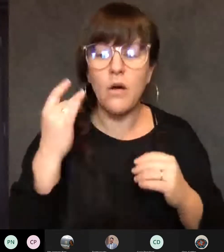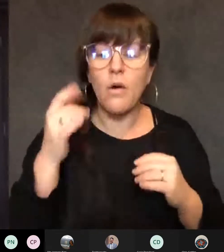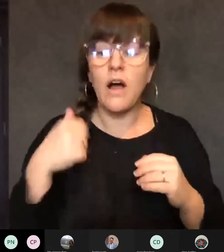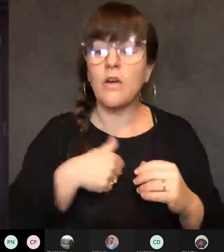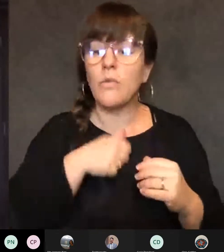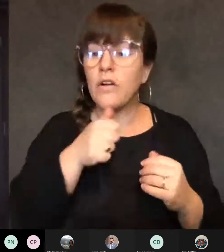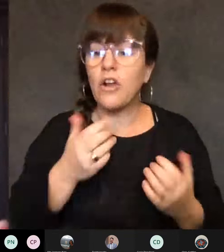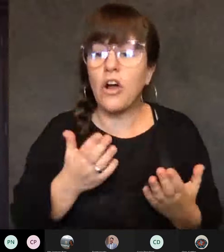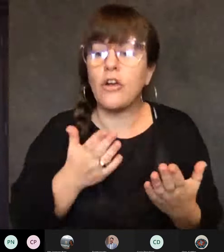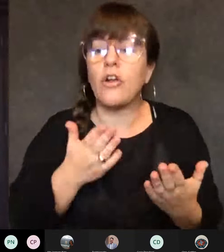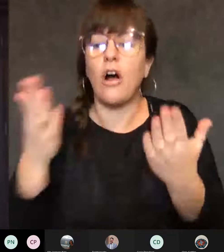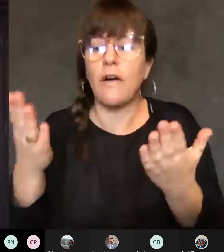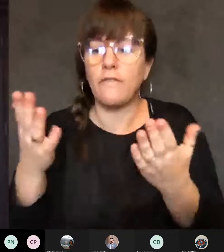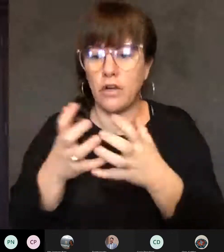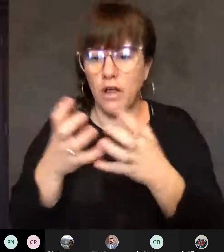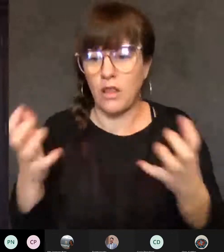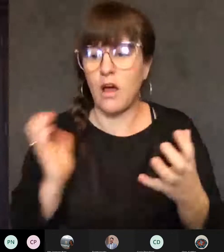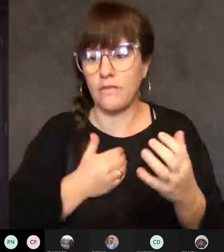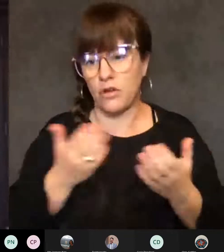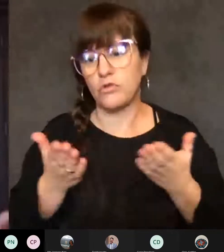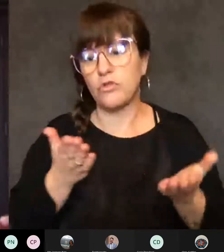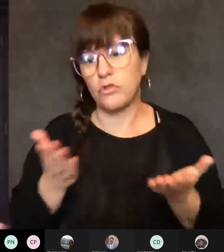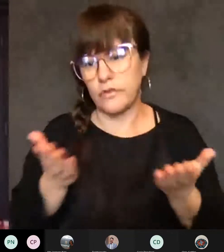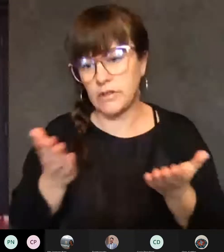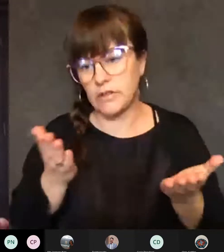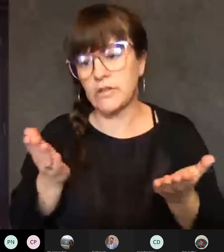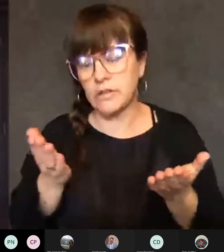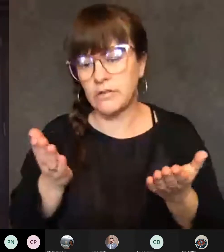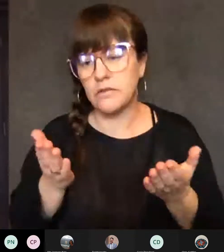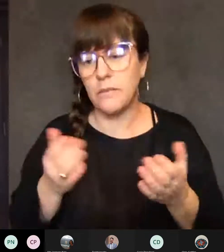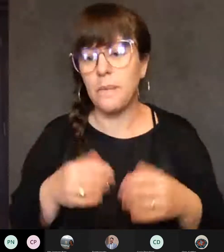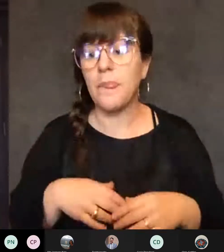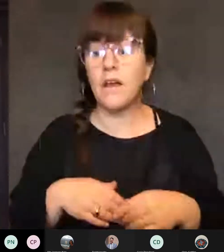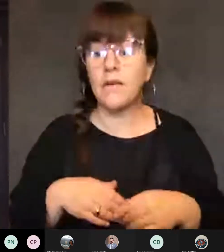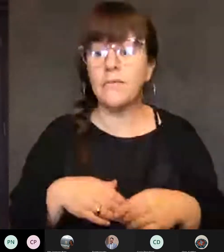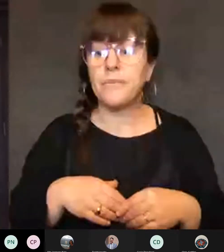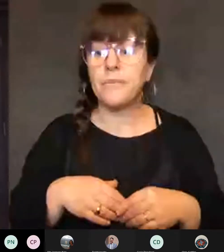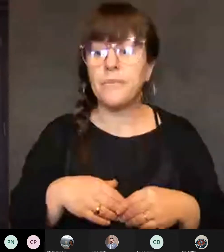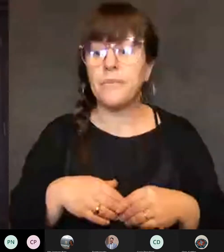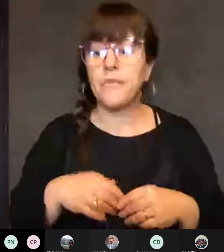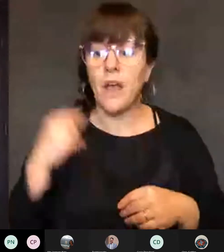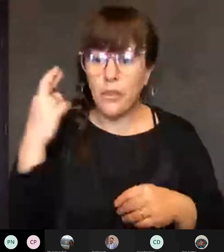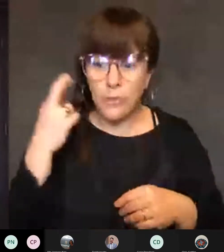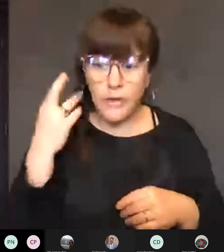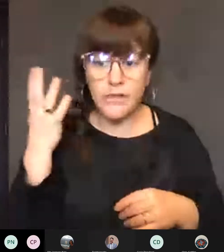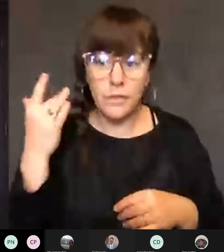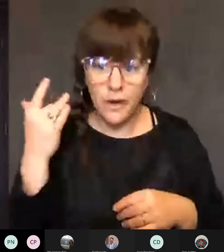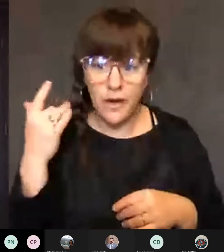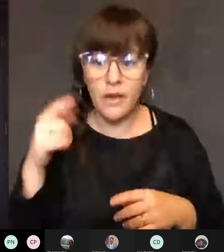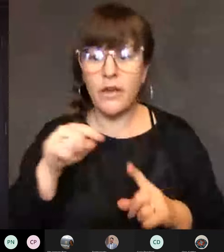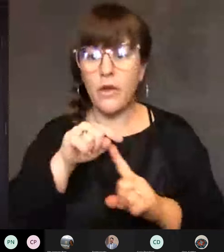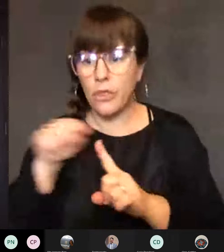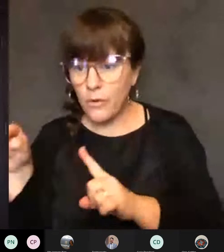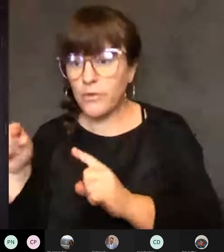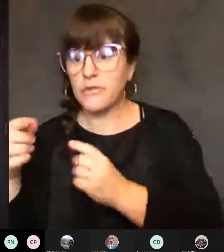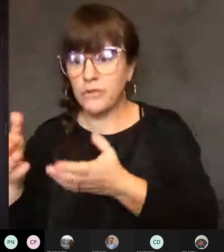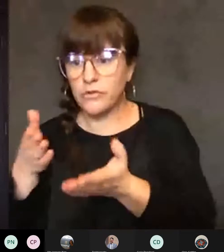services. And part of that is because all of those services generally